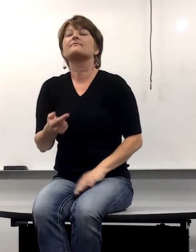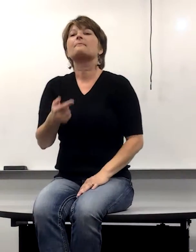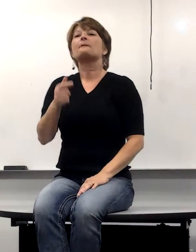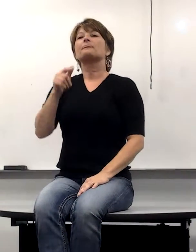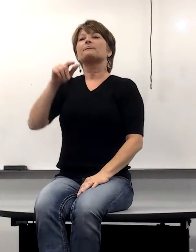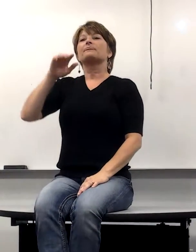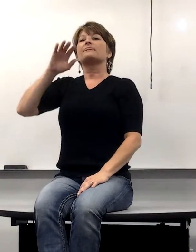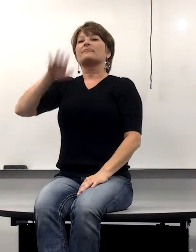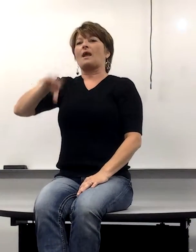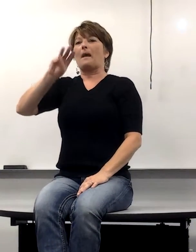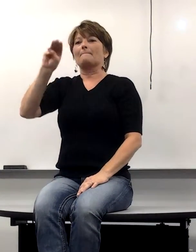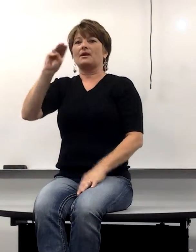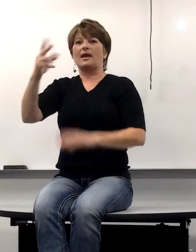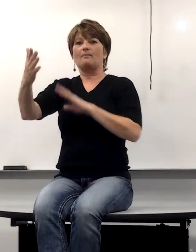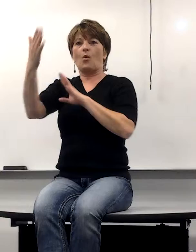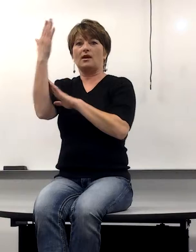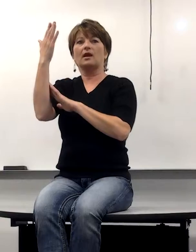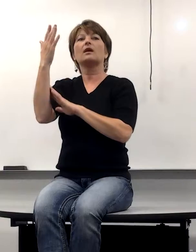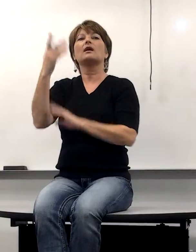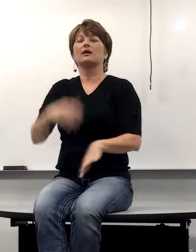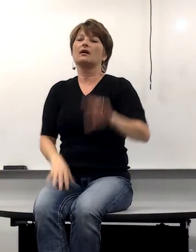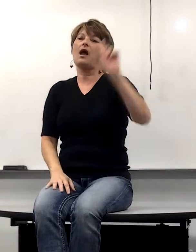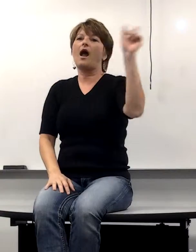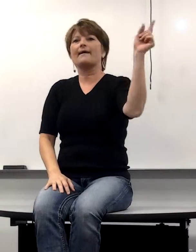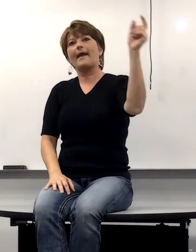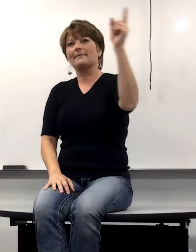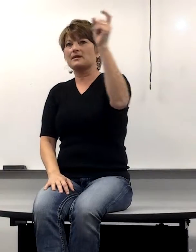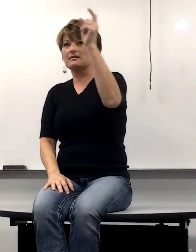So I was teaching transliteration on a Monday morning.